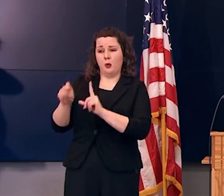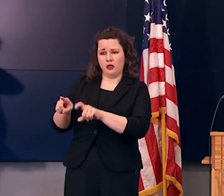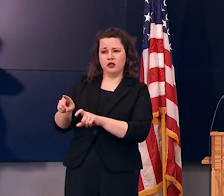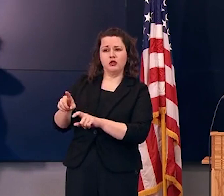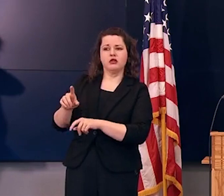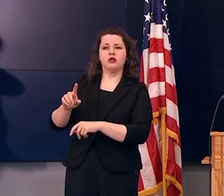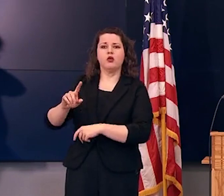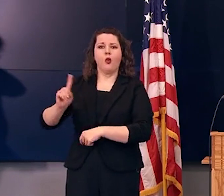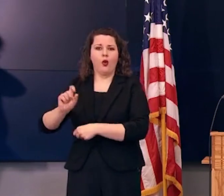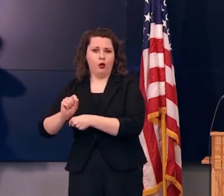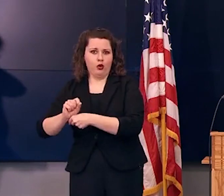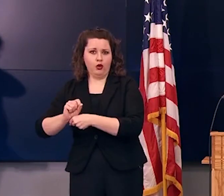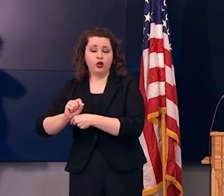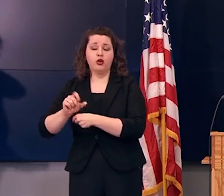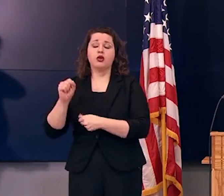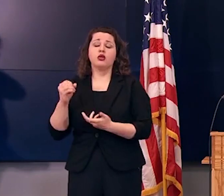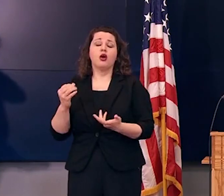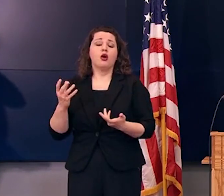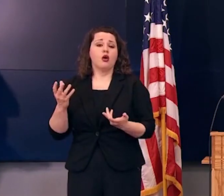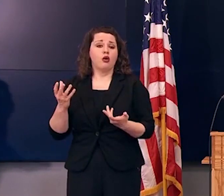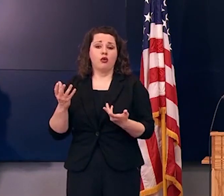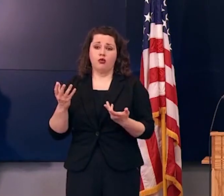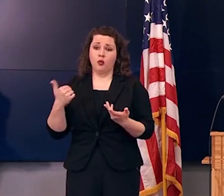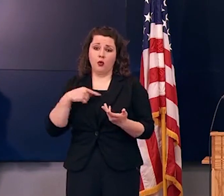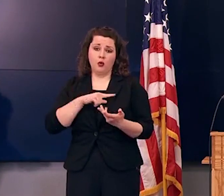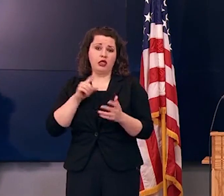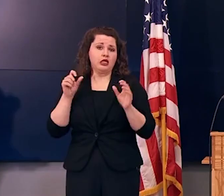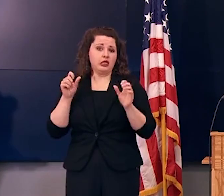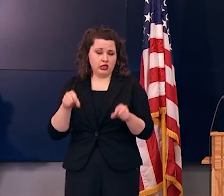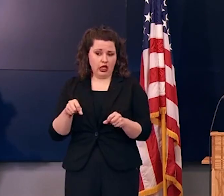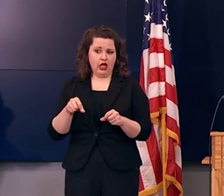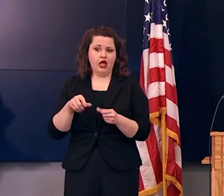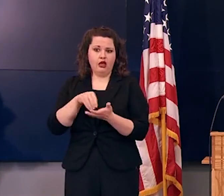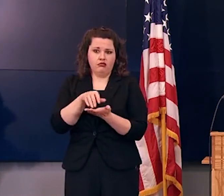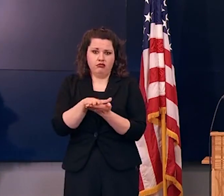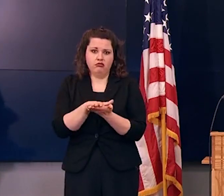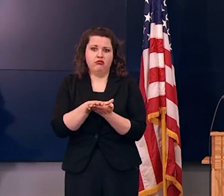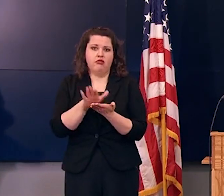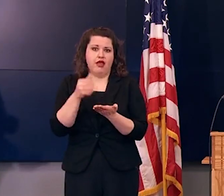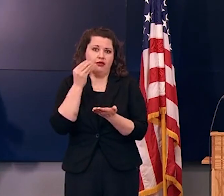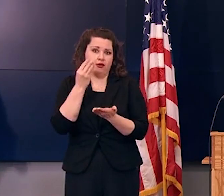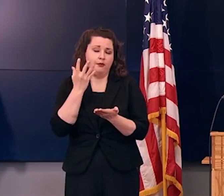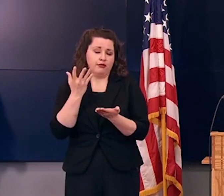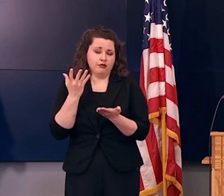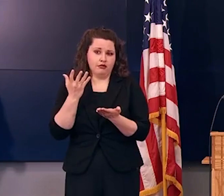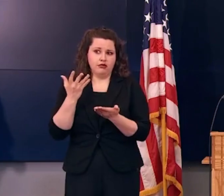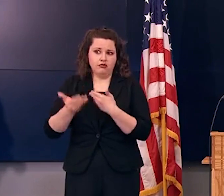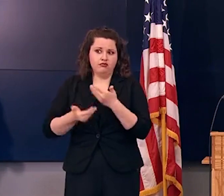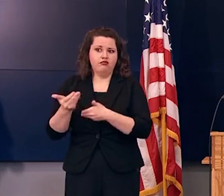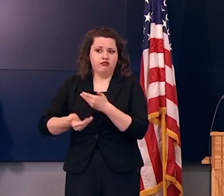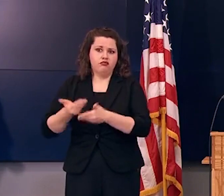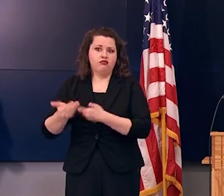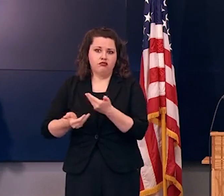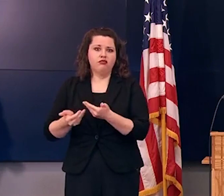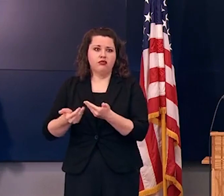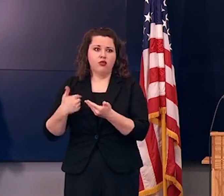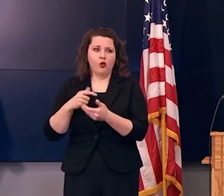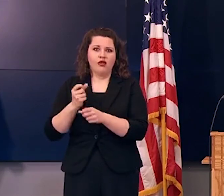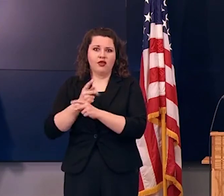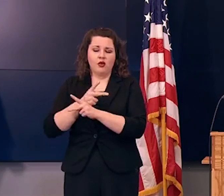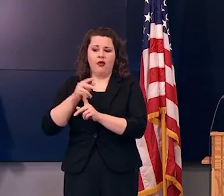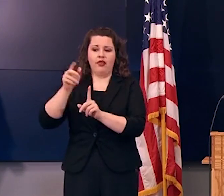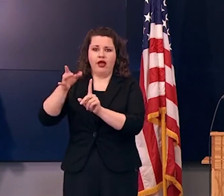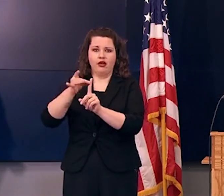is, where is your place of employment? And so we're able to capture that information as we work through the contact